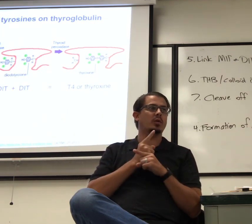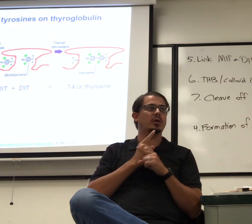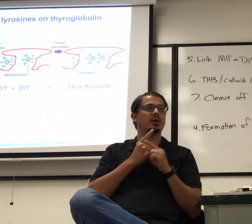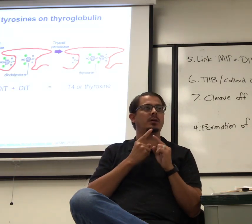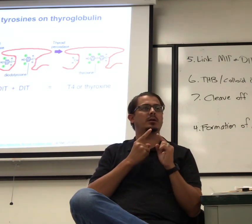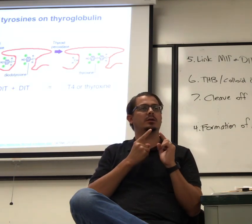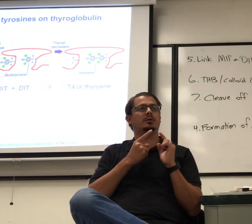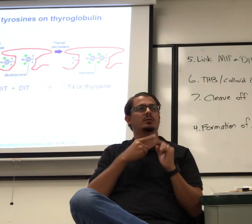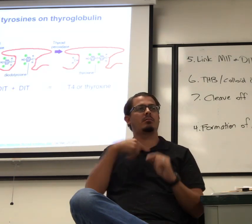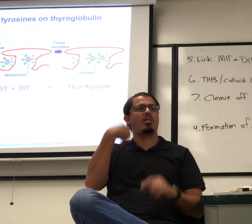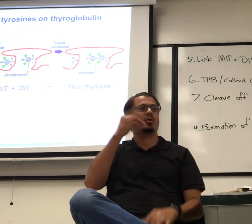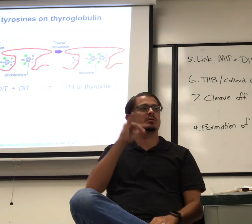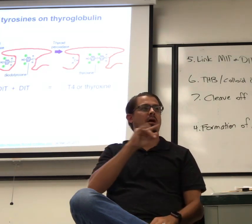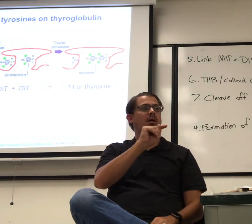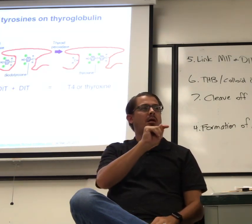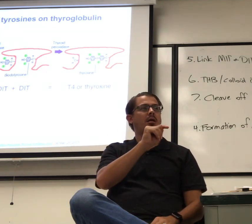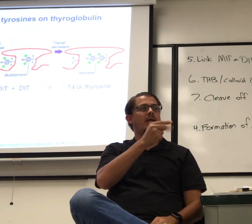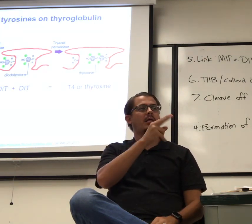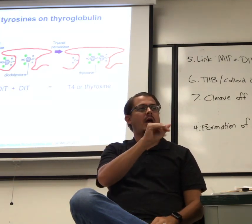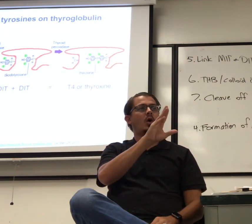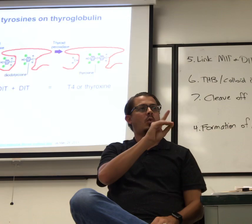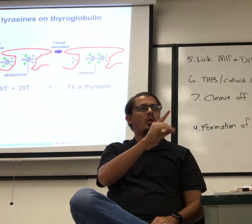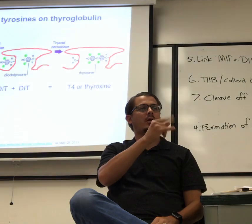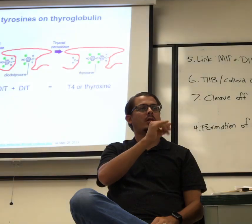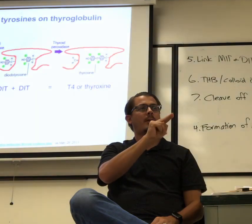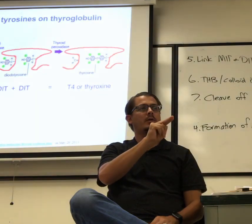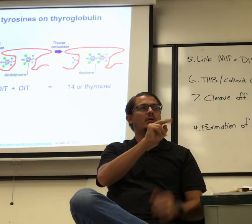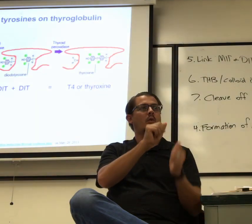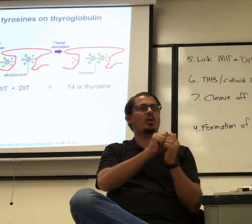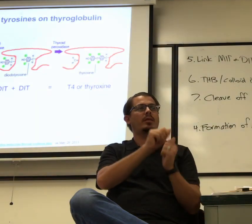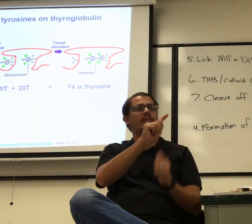So here's a complete, it's a more accurate